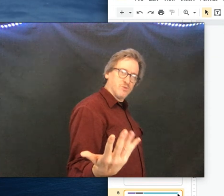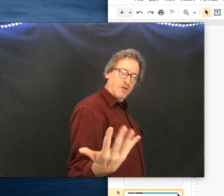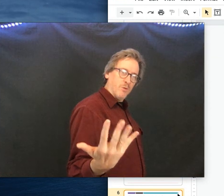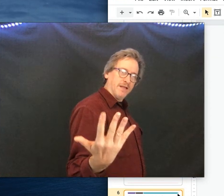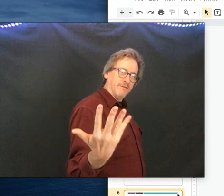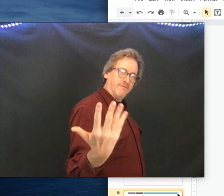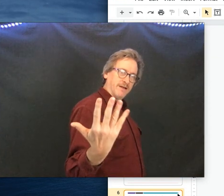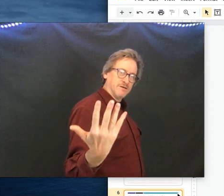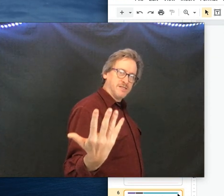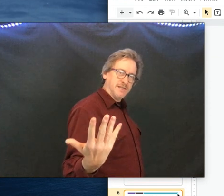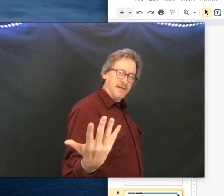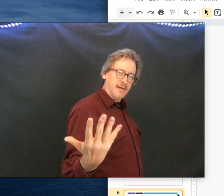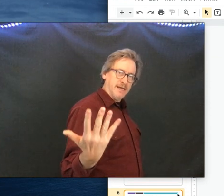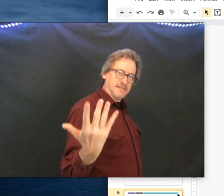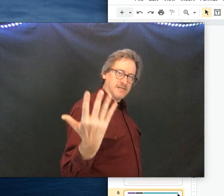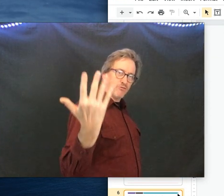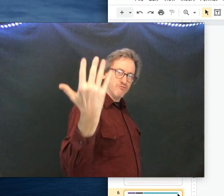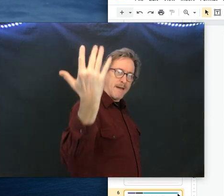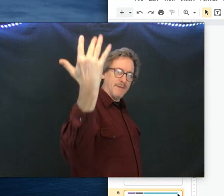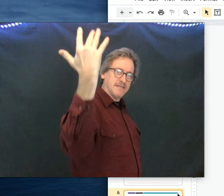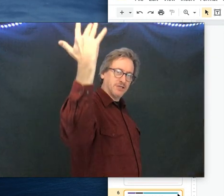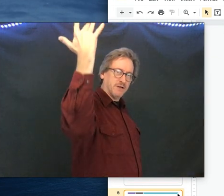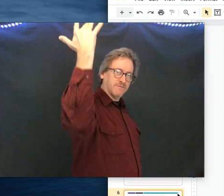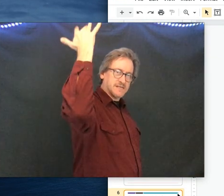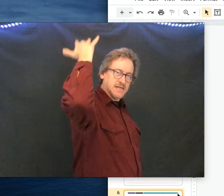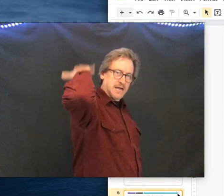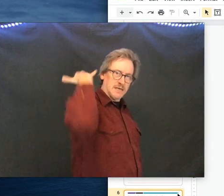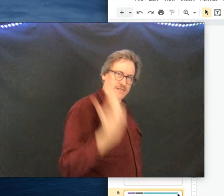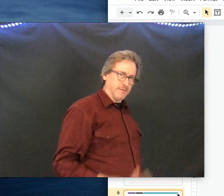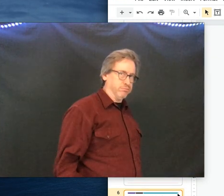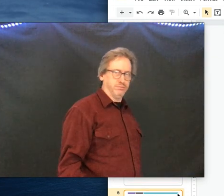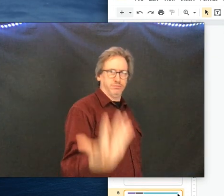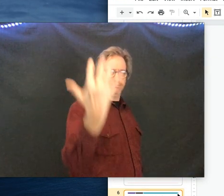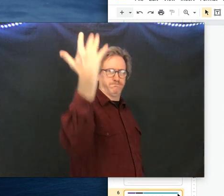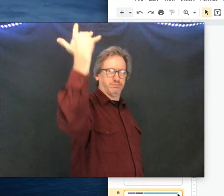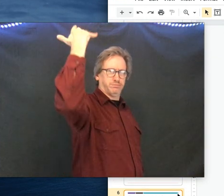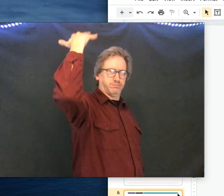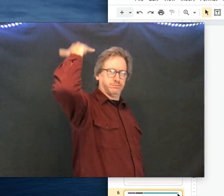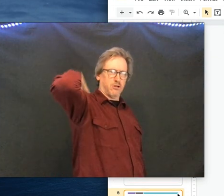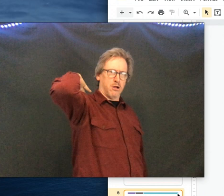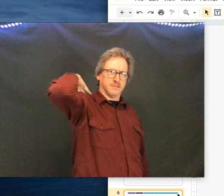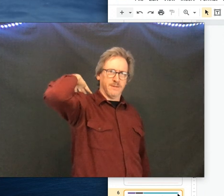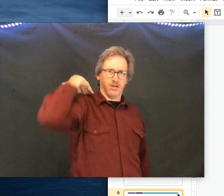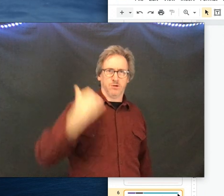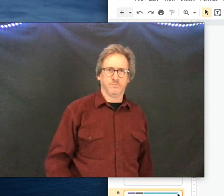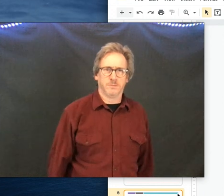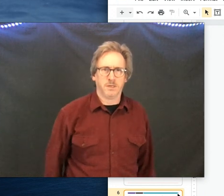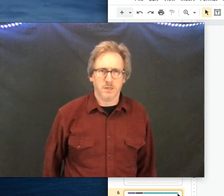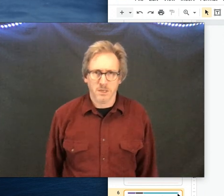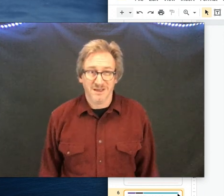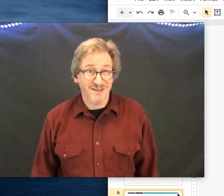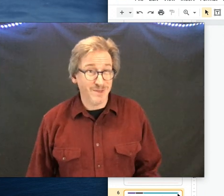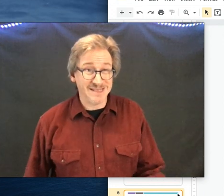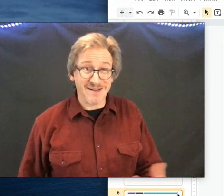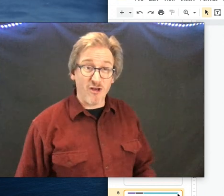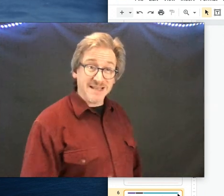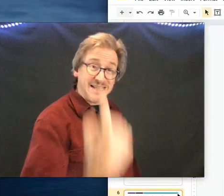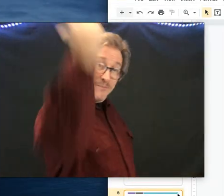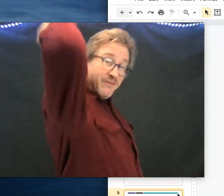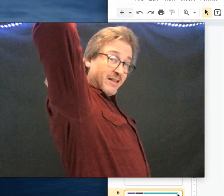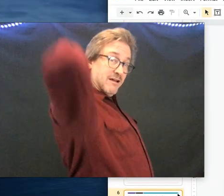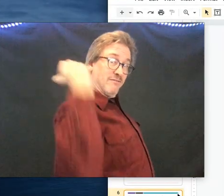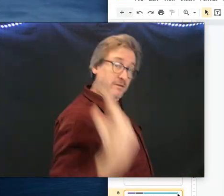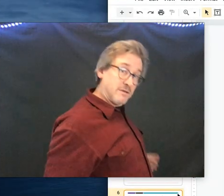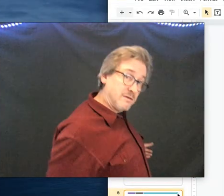Anytime there's like wiggling fingers, it's a repetition of the sign. It's like long time ago. But it's all that